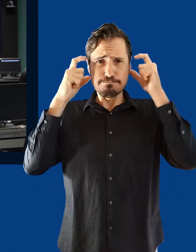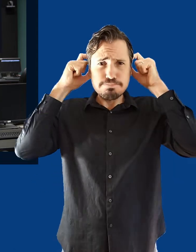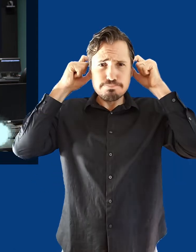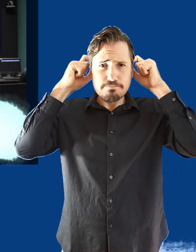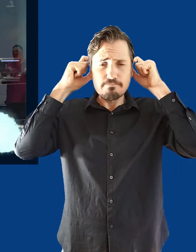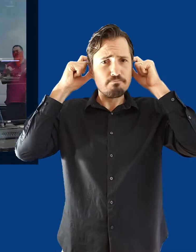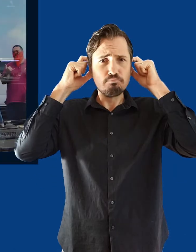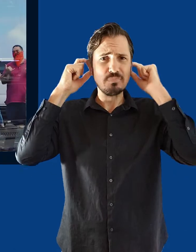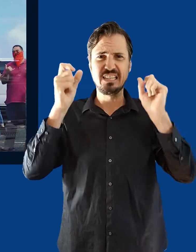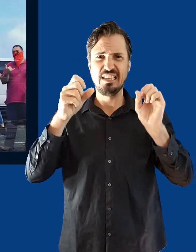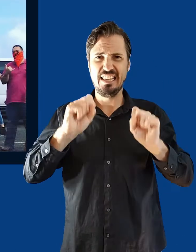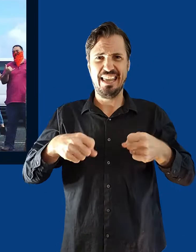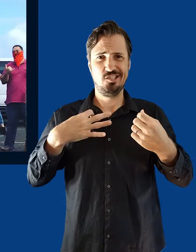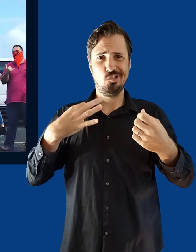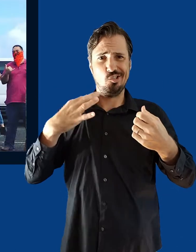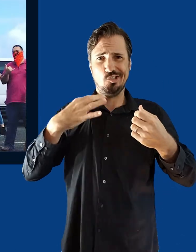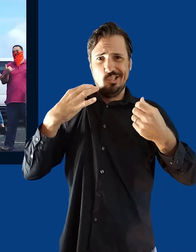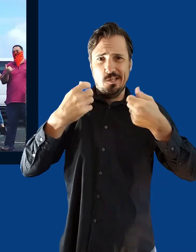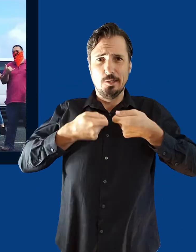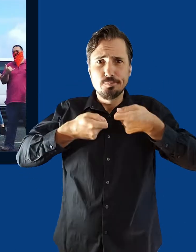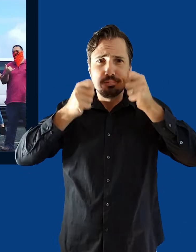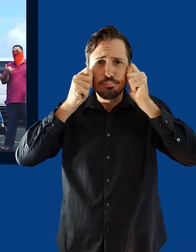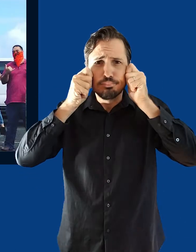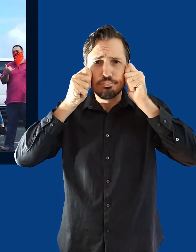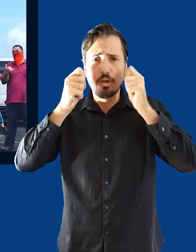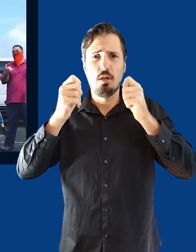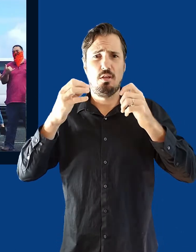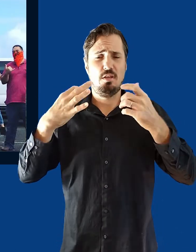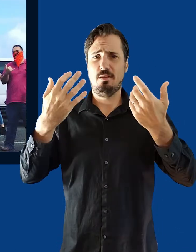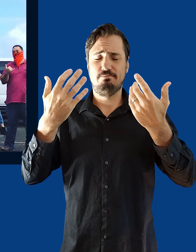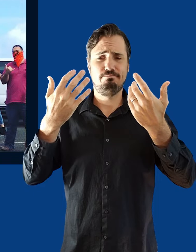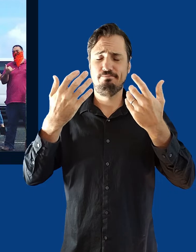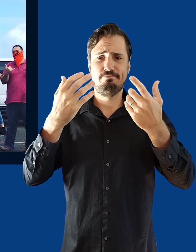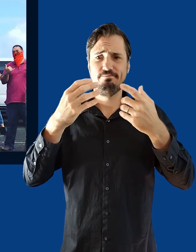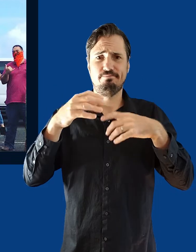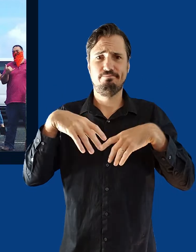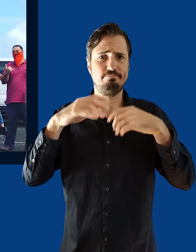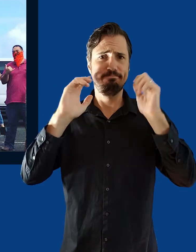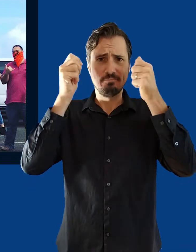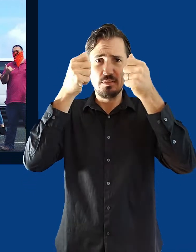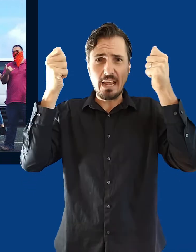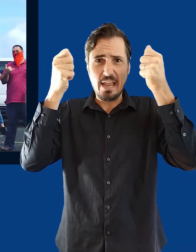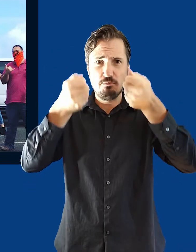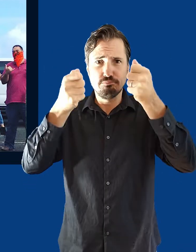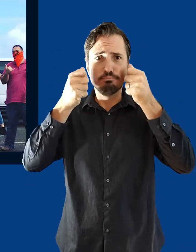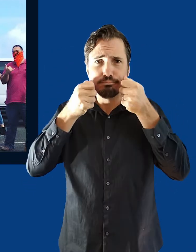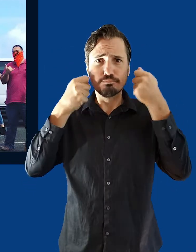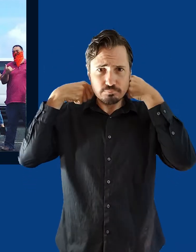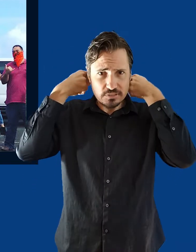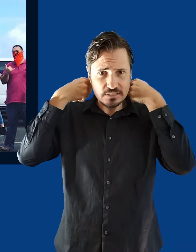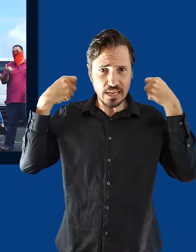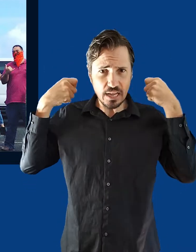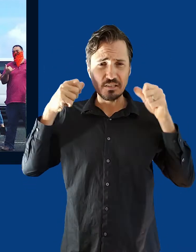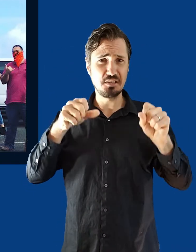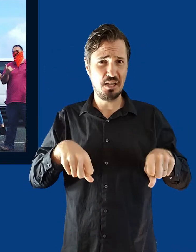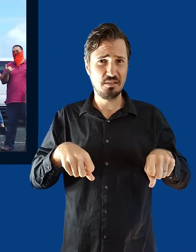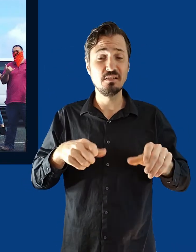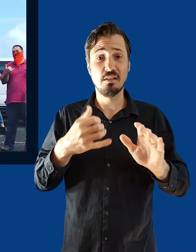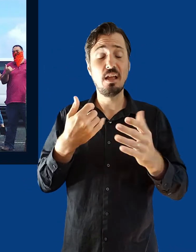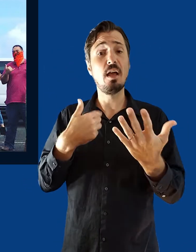opportunity to send a big mahalo to our friends at Kipu Ranch. They donated hundreds of bandanas, which are given to the Kauai